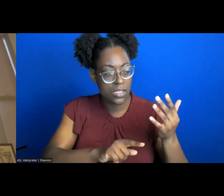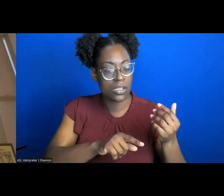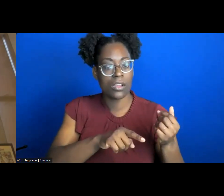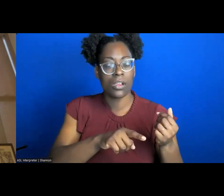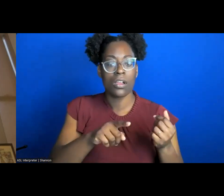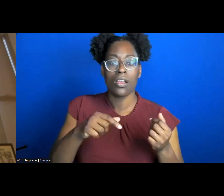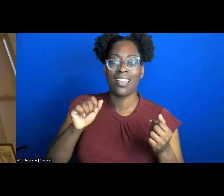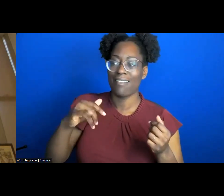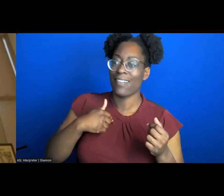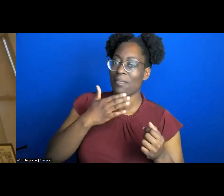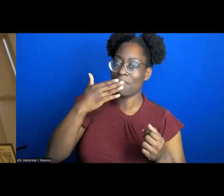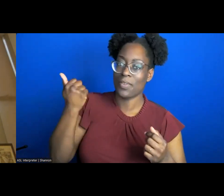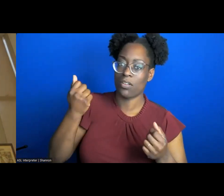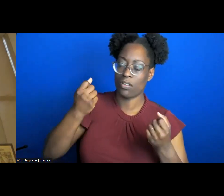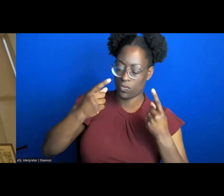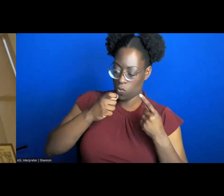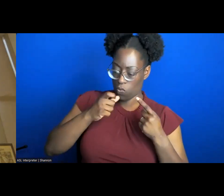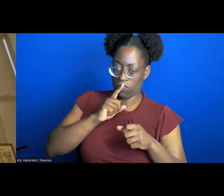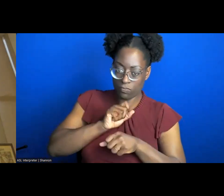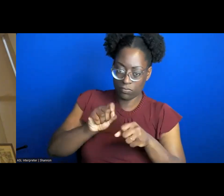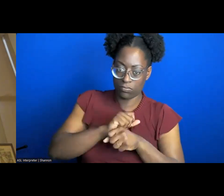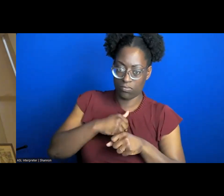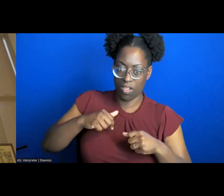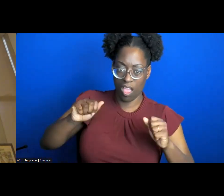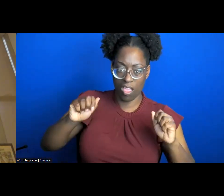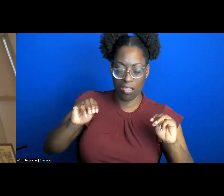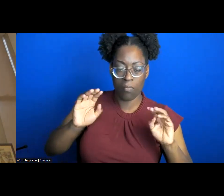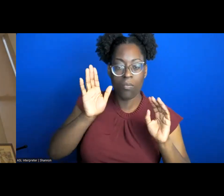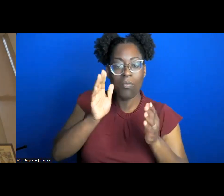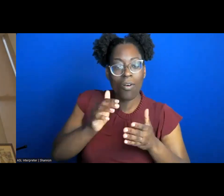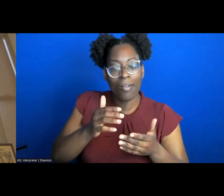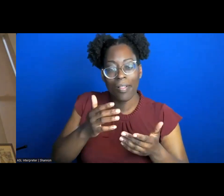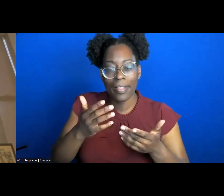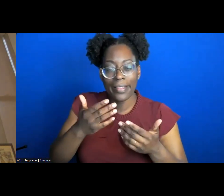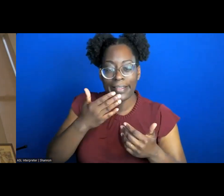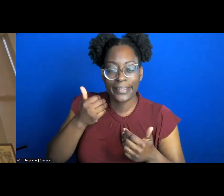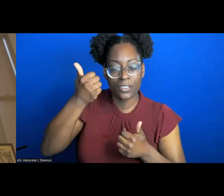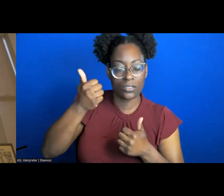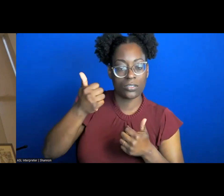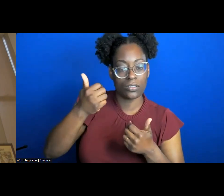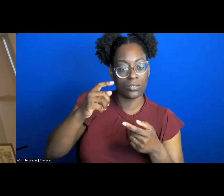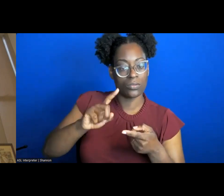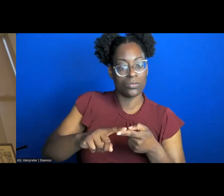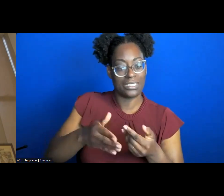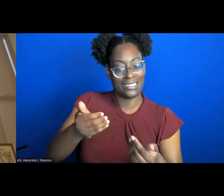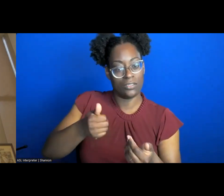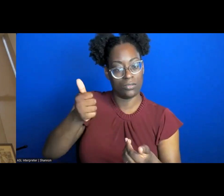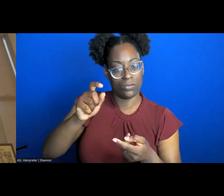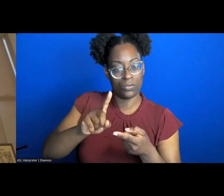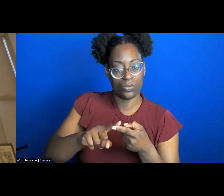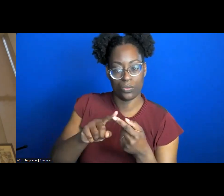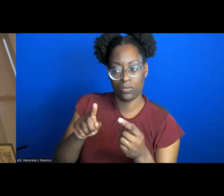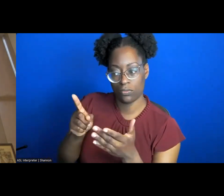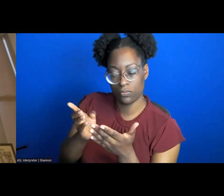means to celebrate the vibrancy, the diversity, and the richness of Black culture, and to center that as we navigate these systemic barriers.